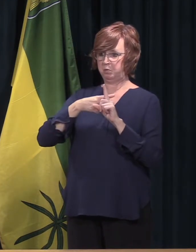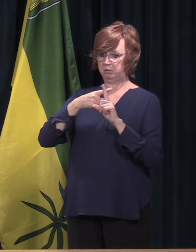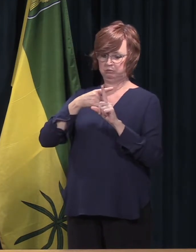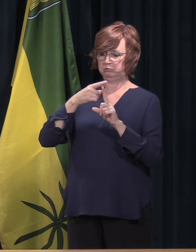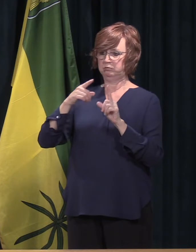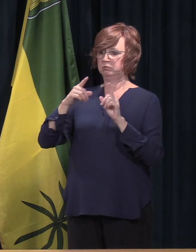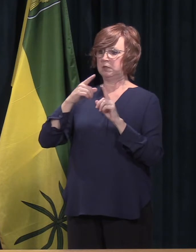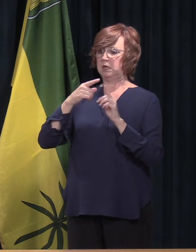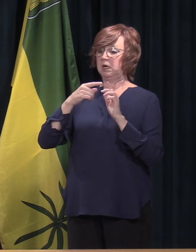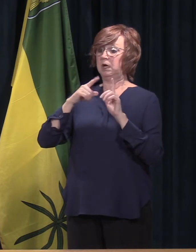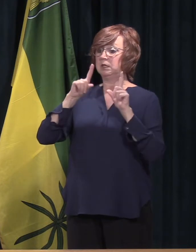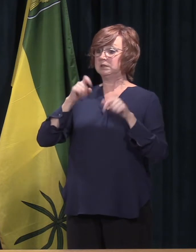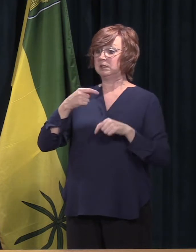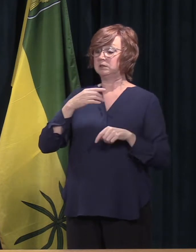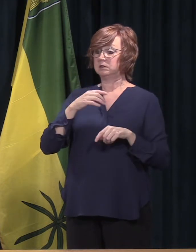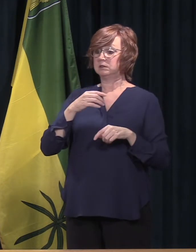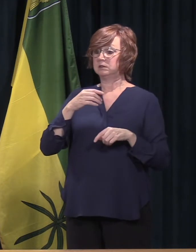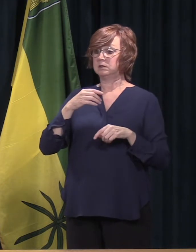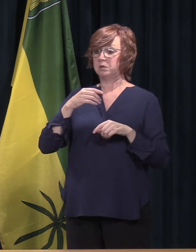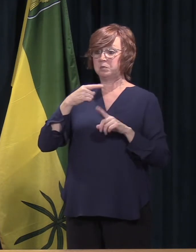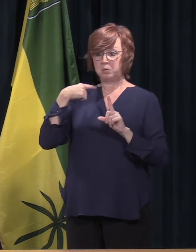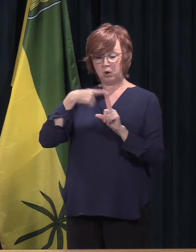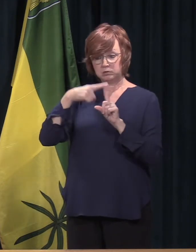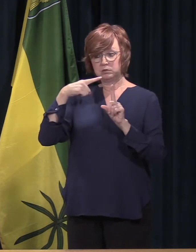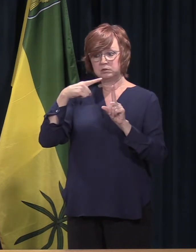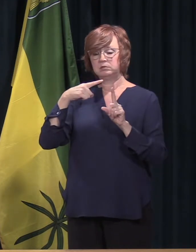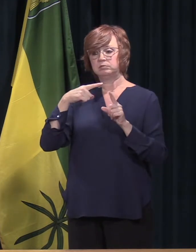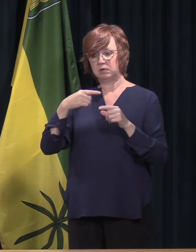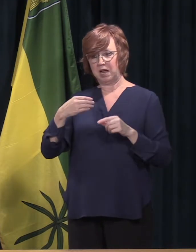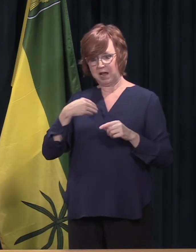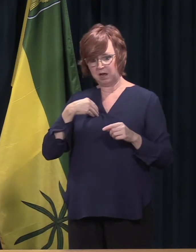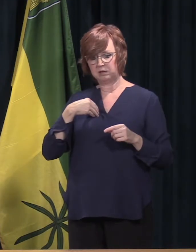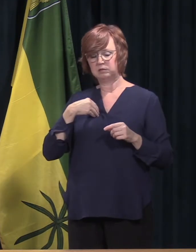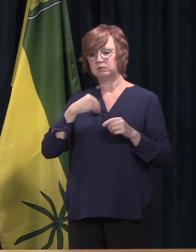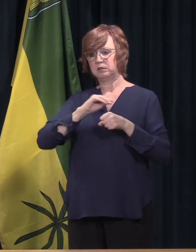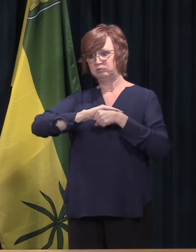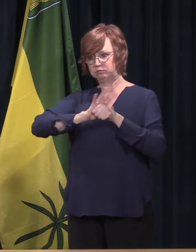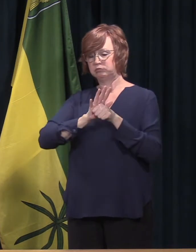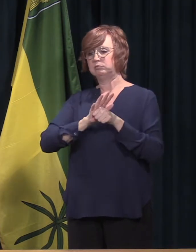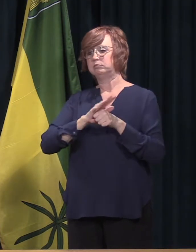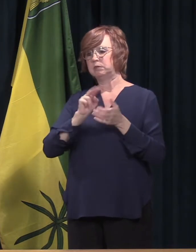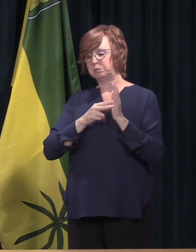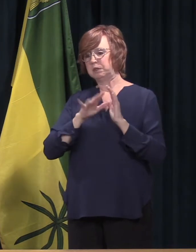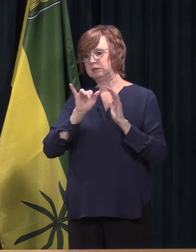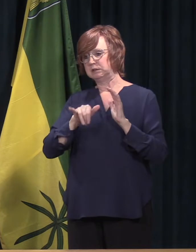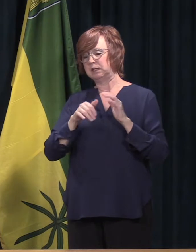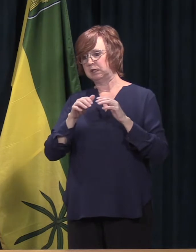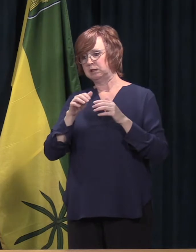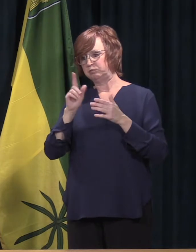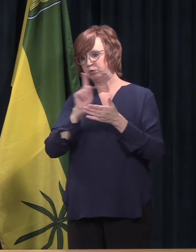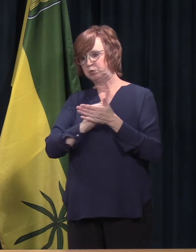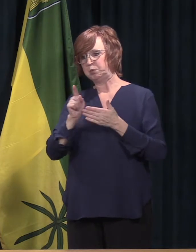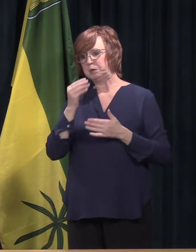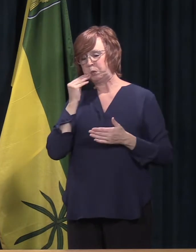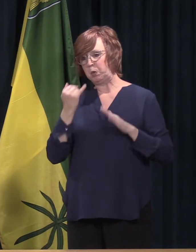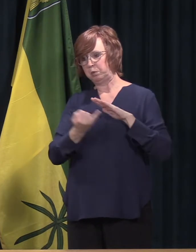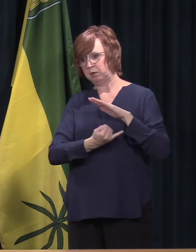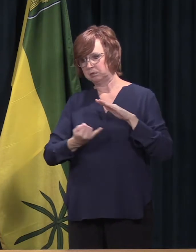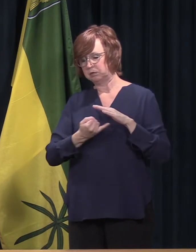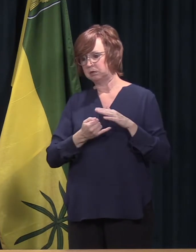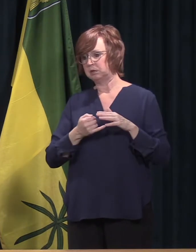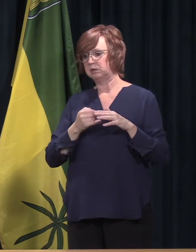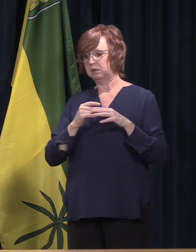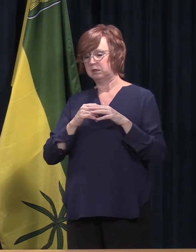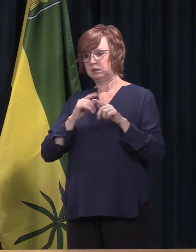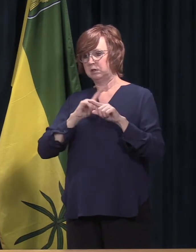provinces, do well and they clear the virus within 10 days. And then, there's a check-in with public health. Repeat testing is not